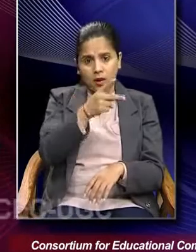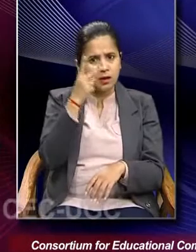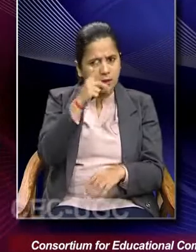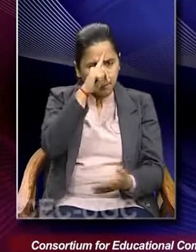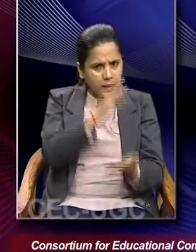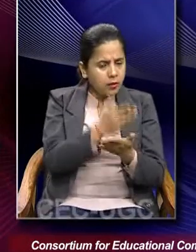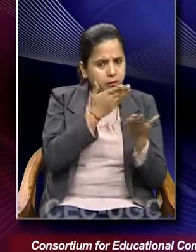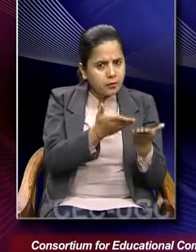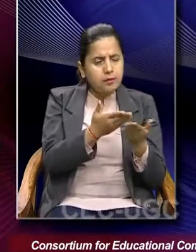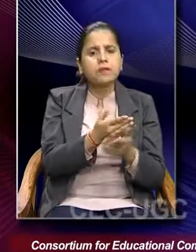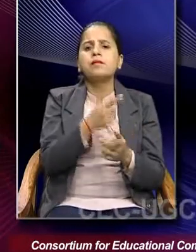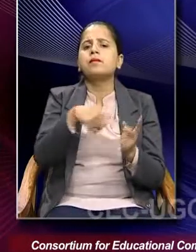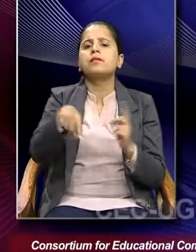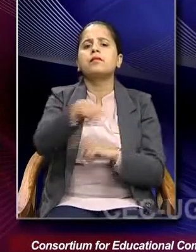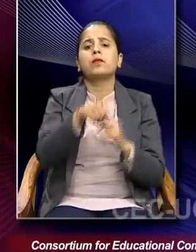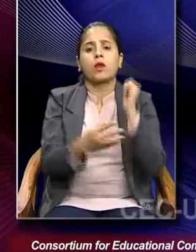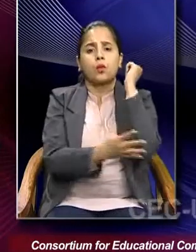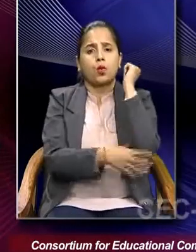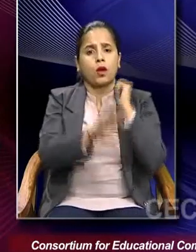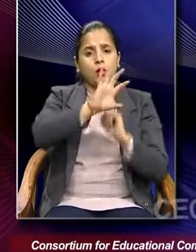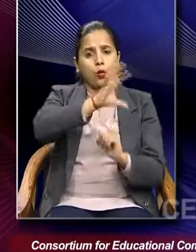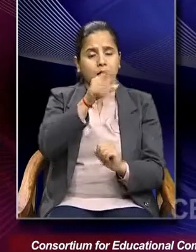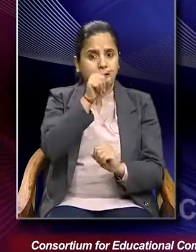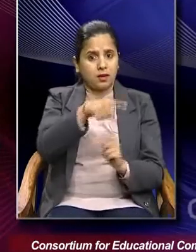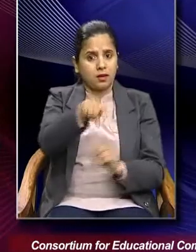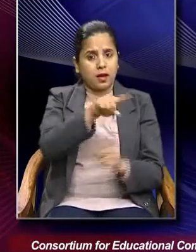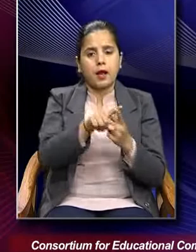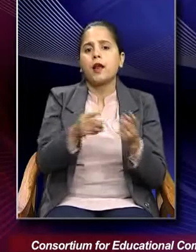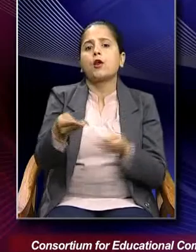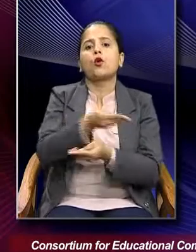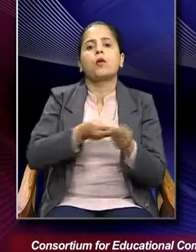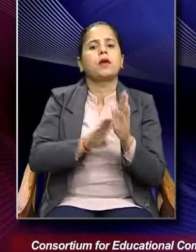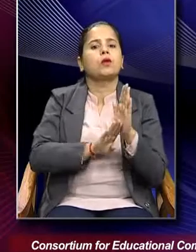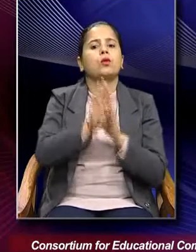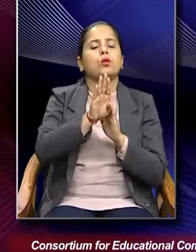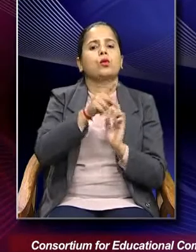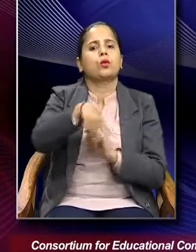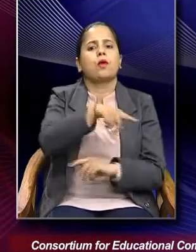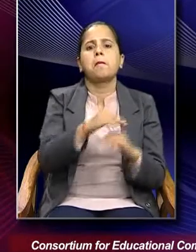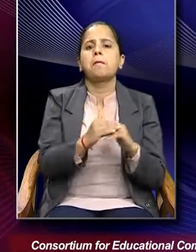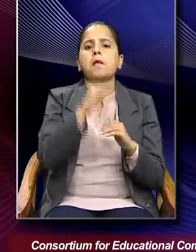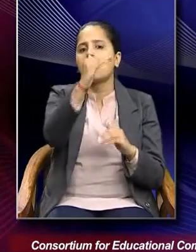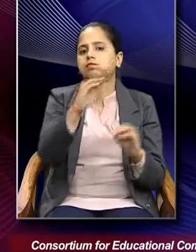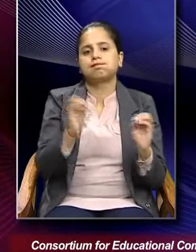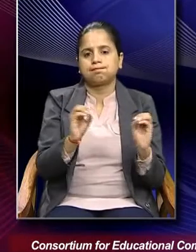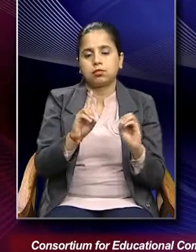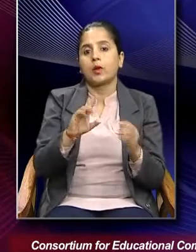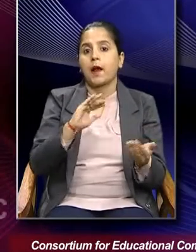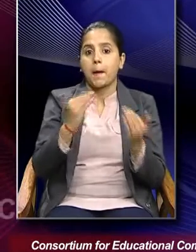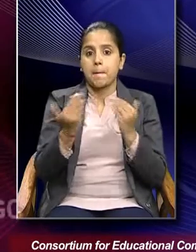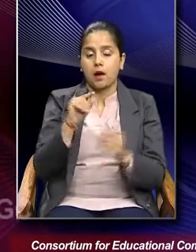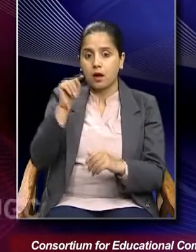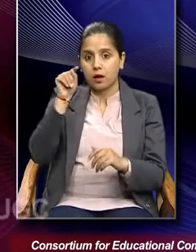that in poorer countries, the economic growth was not that high in comparison